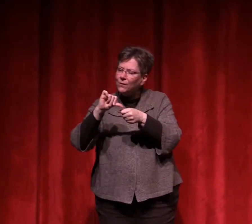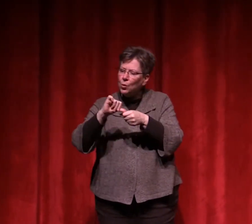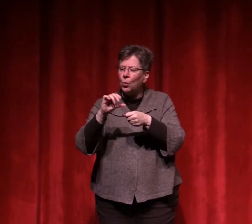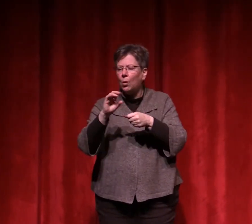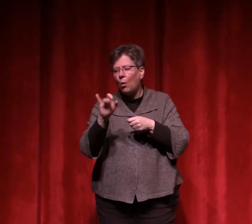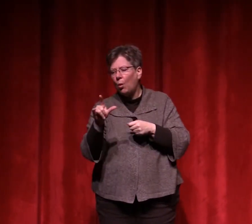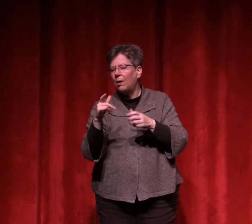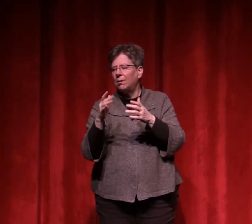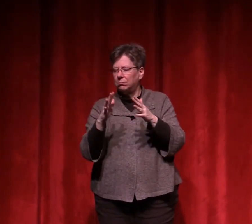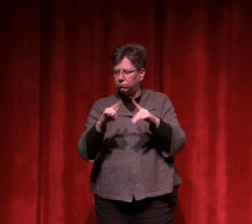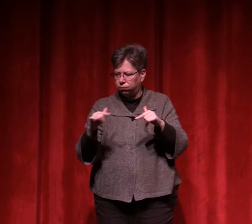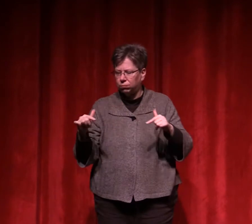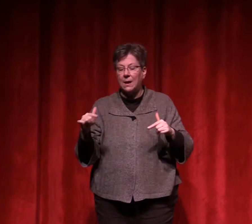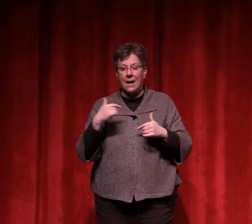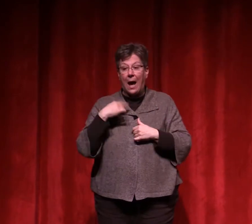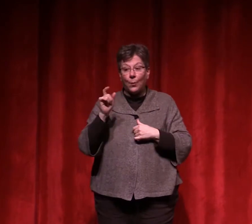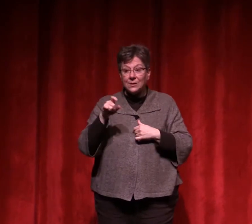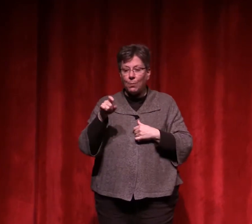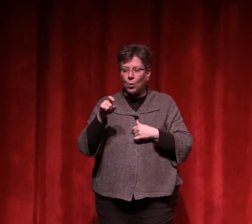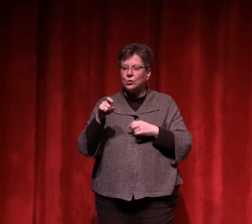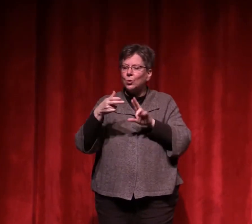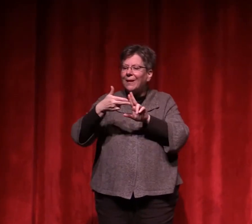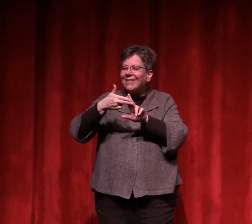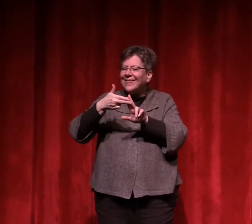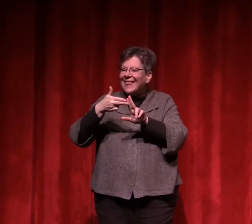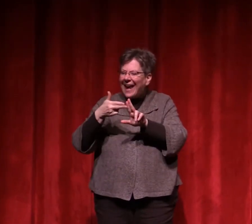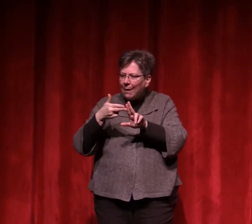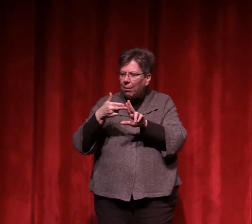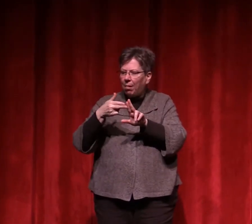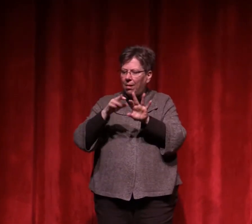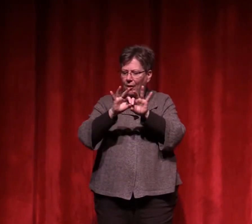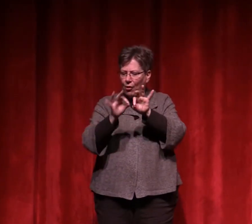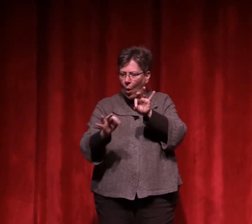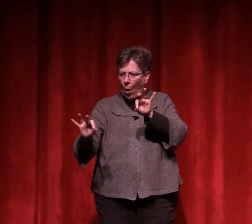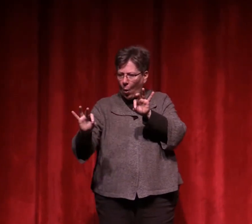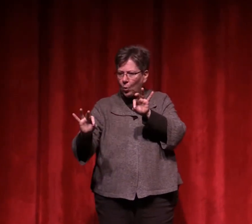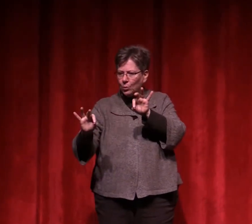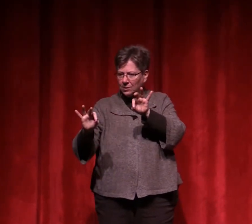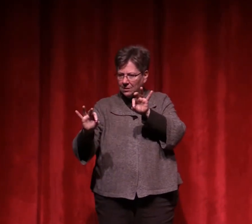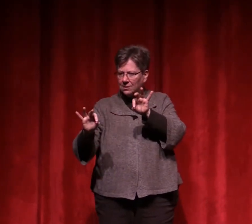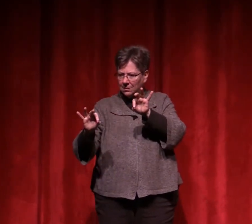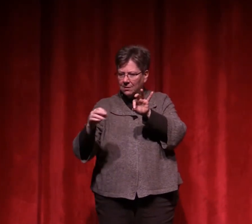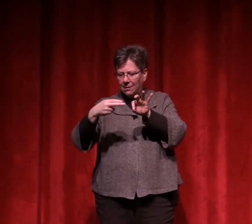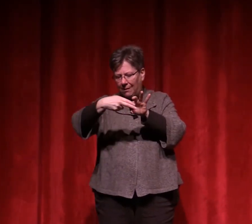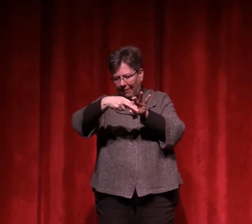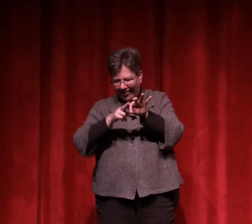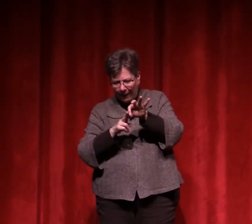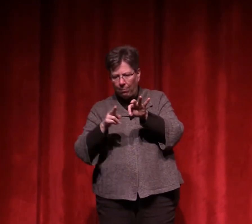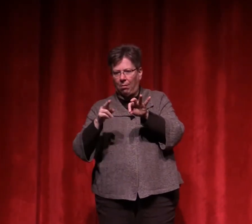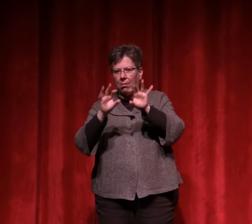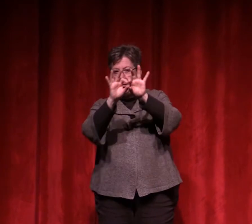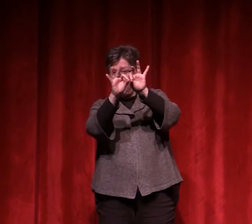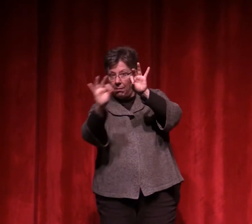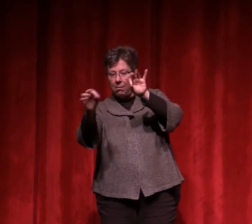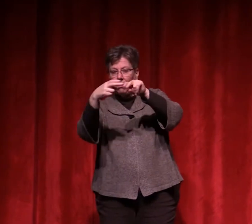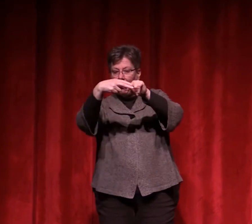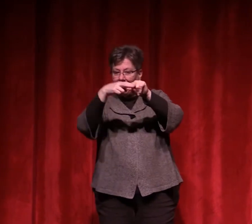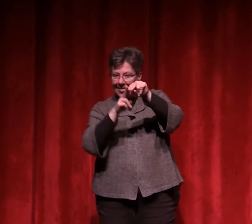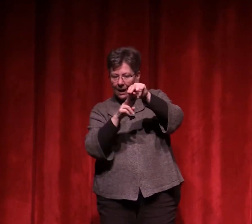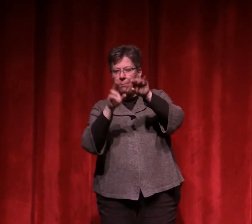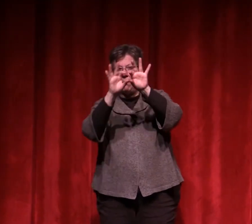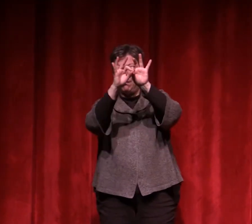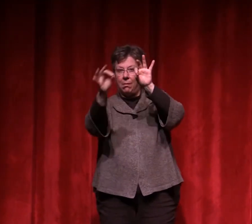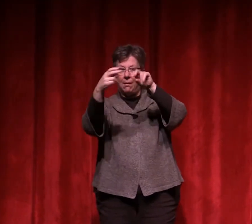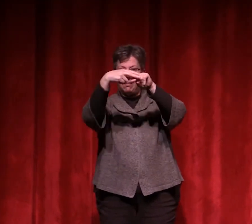And I was supposed to put the labels that were written on the hoses onto the ports that they were connected to, which